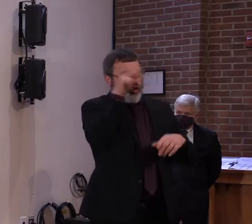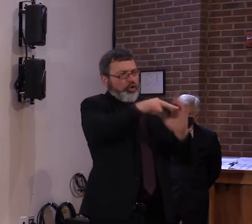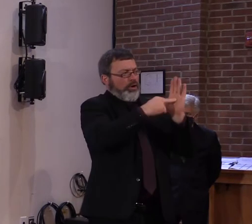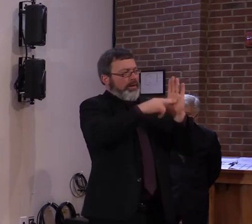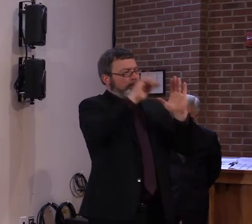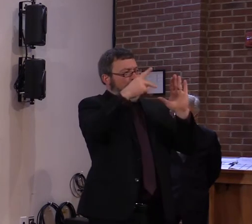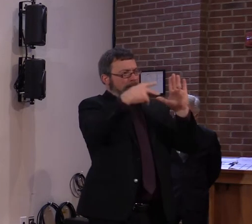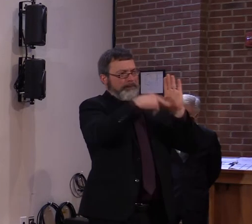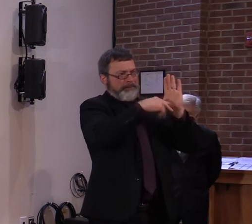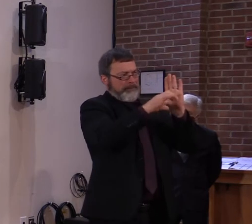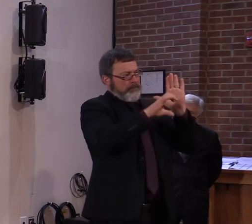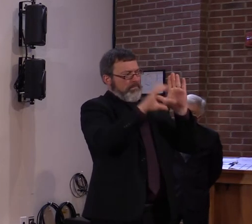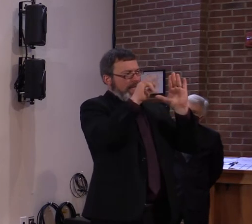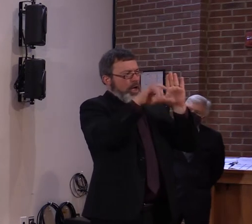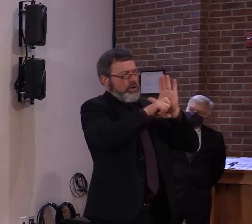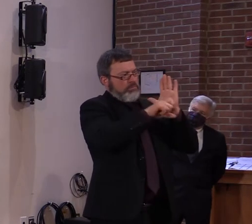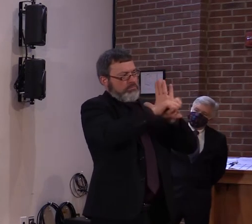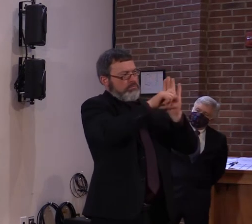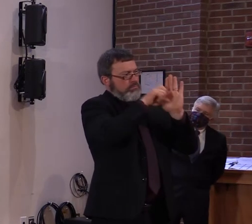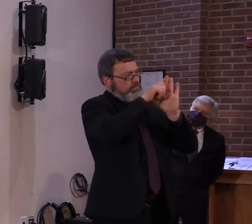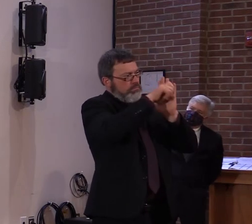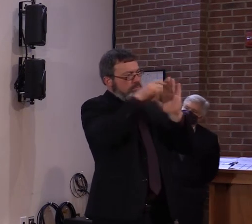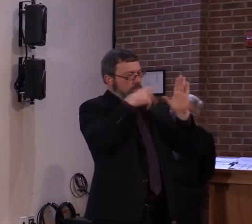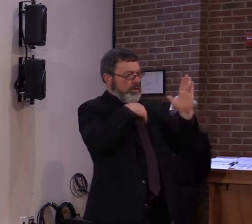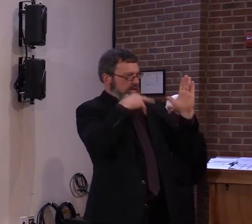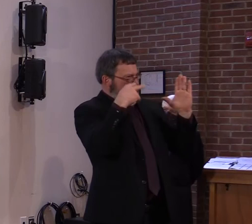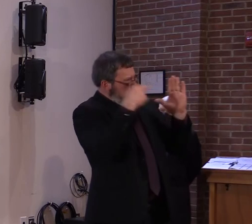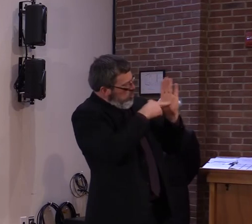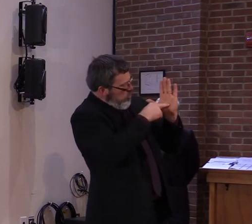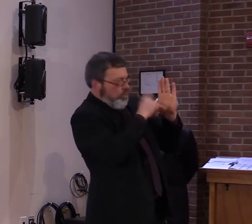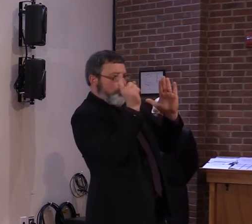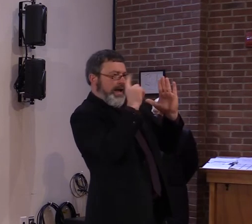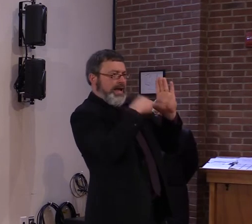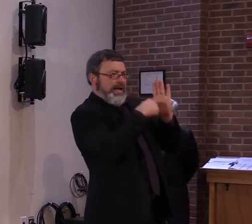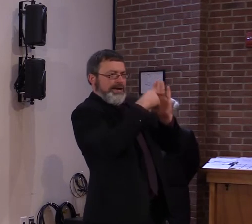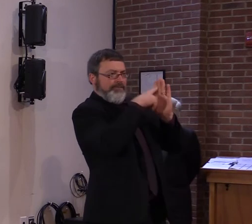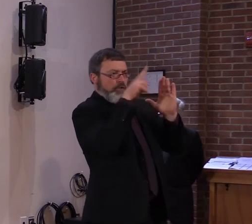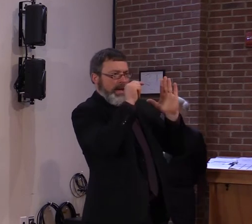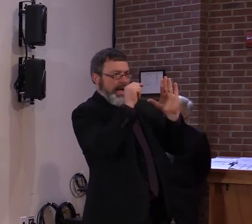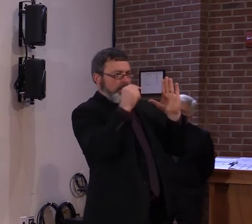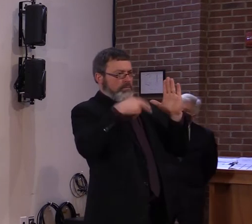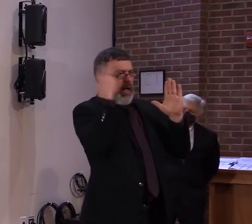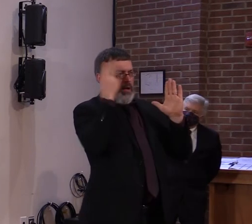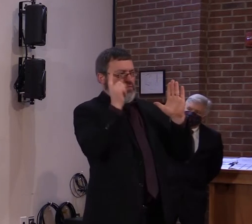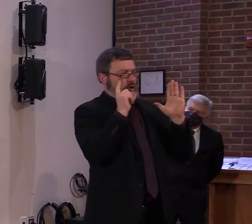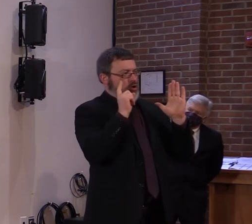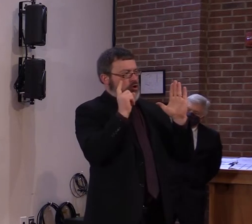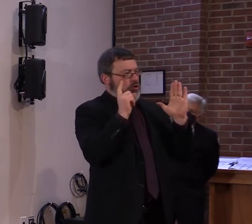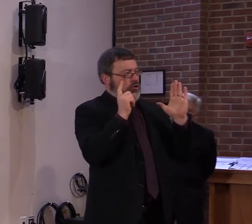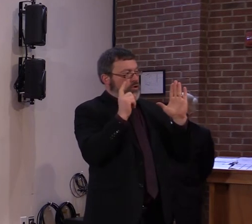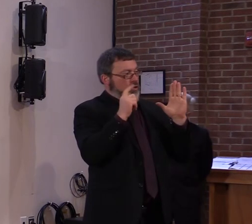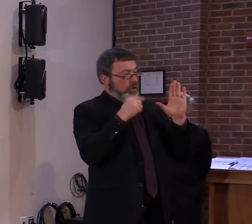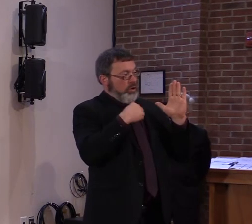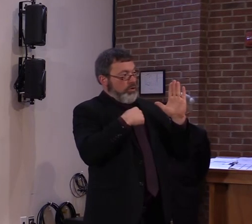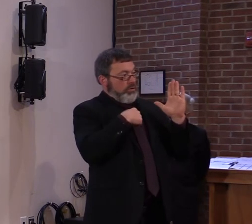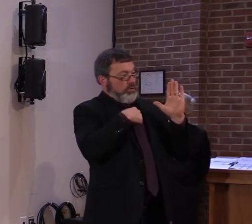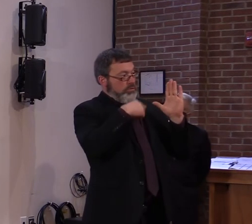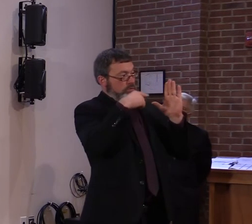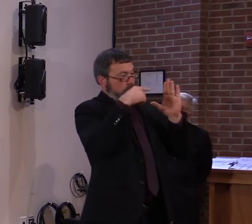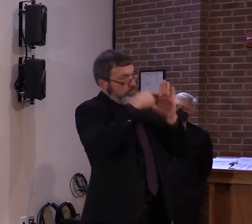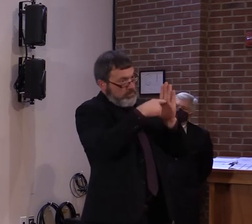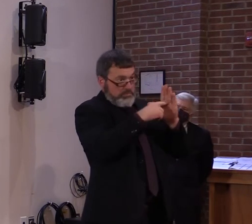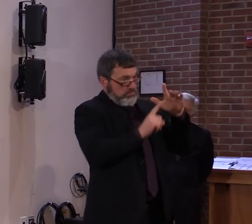provide more useful information that would answer your question is not just to show where more cases are